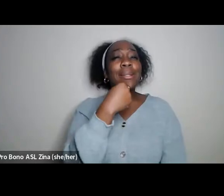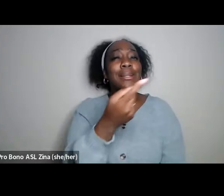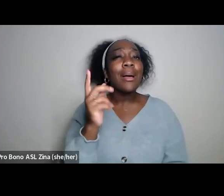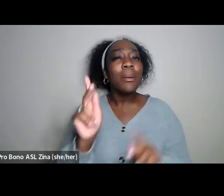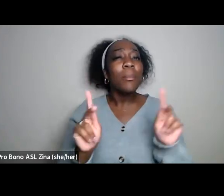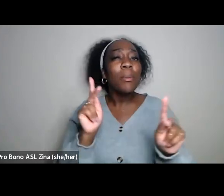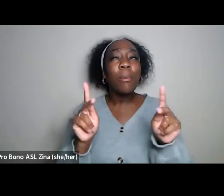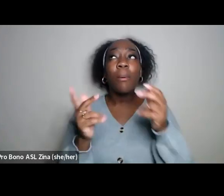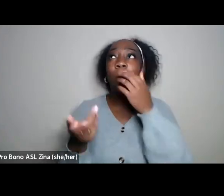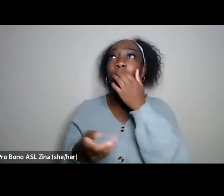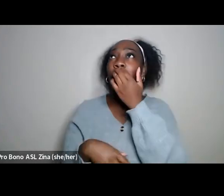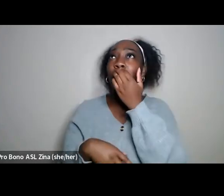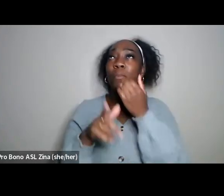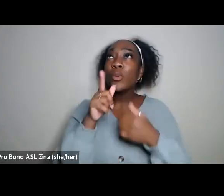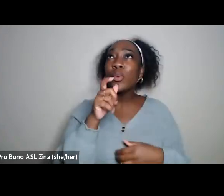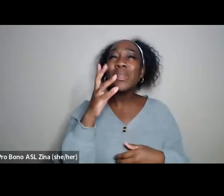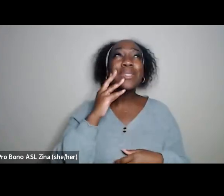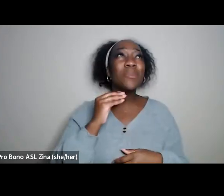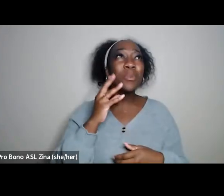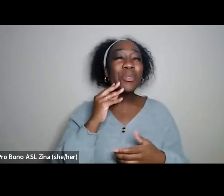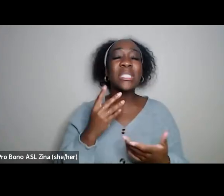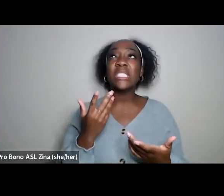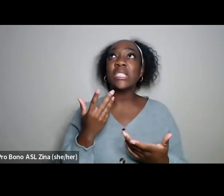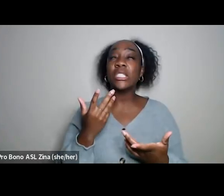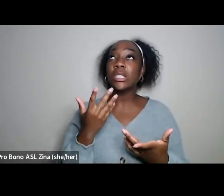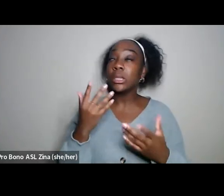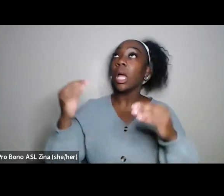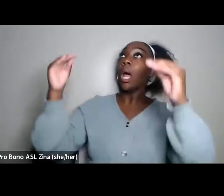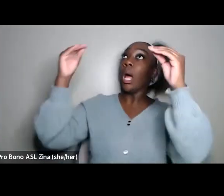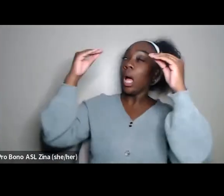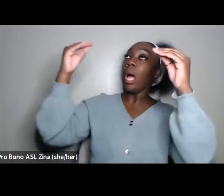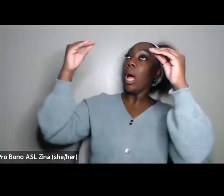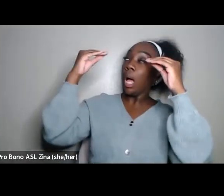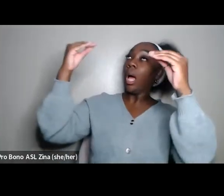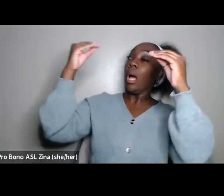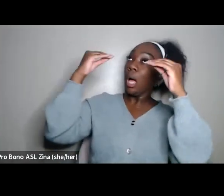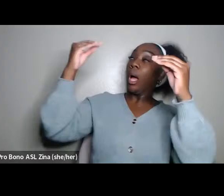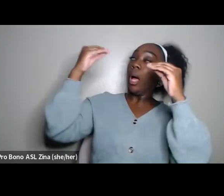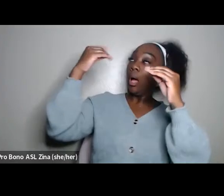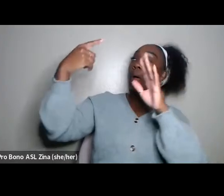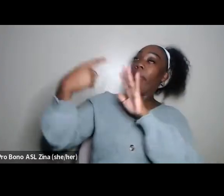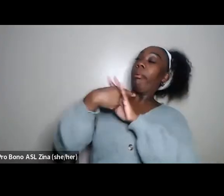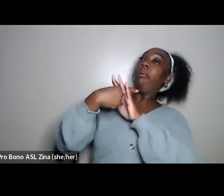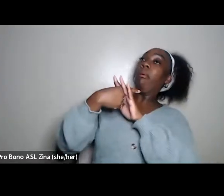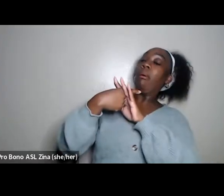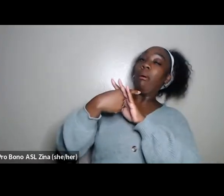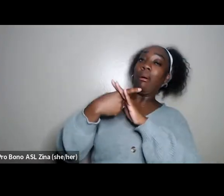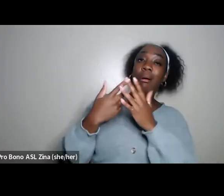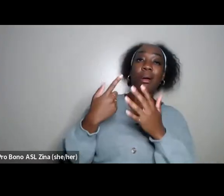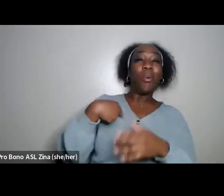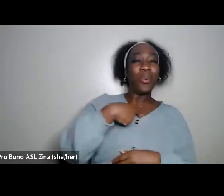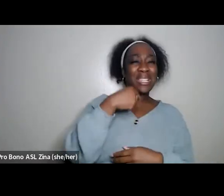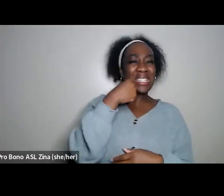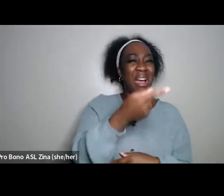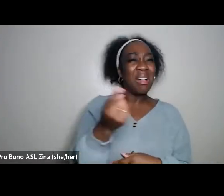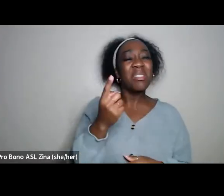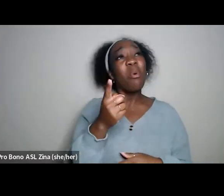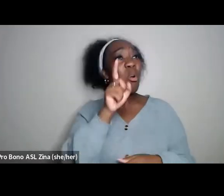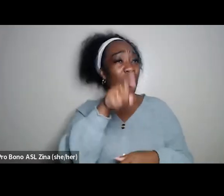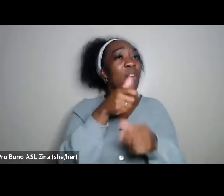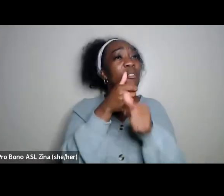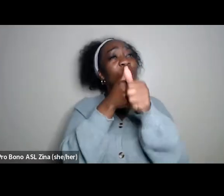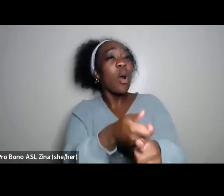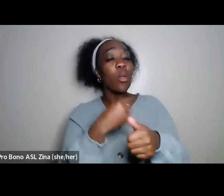who've been most conditioned to fall in line with white supremacist patriarchal